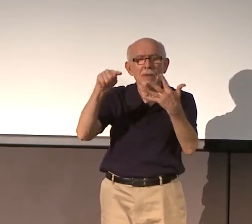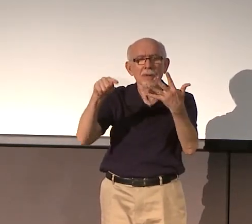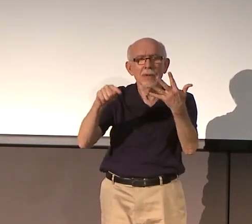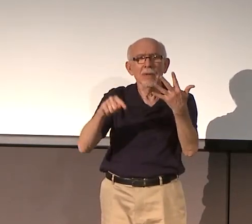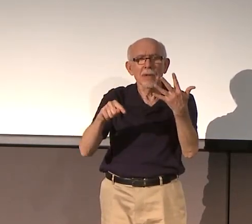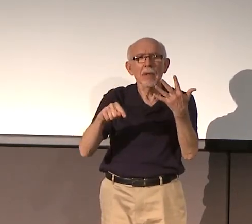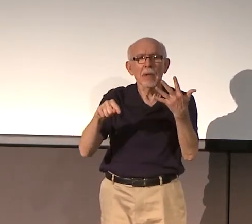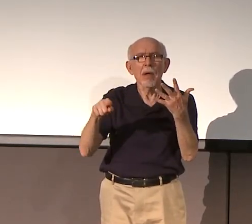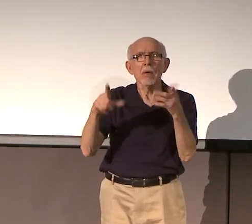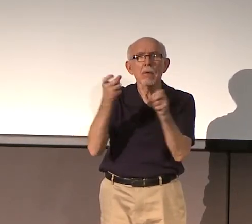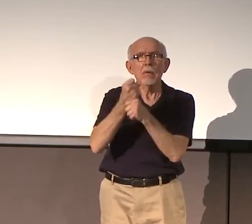use space.